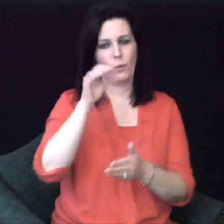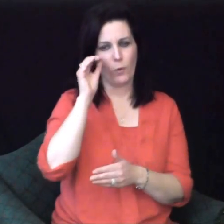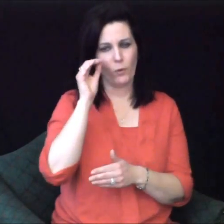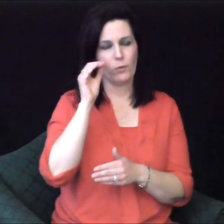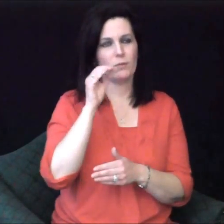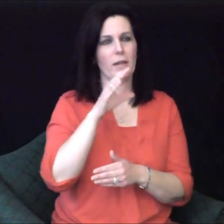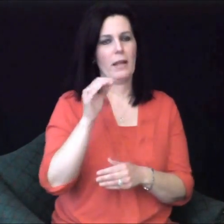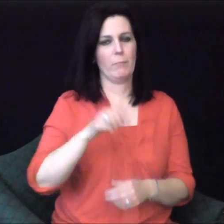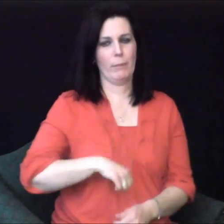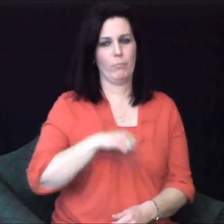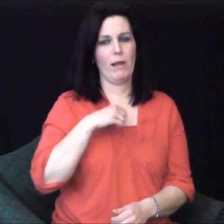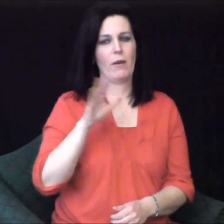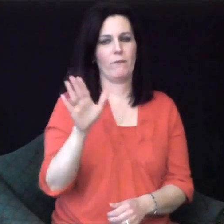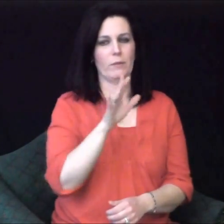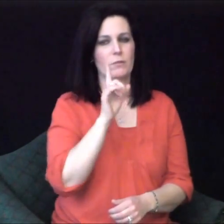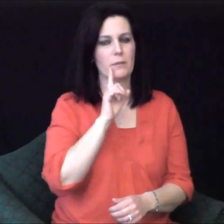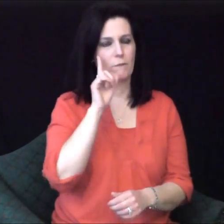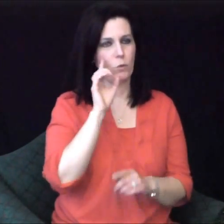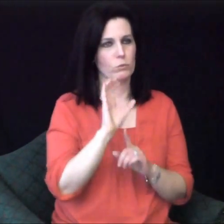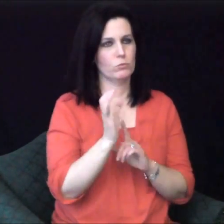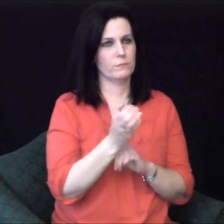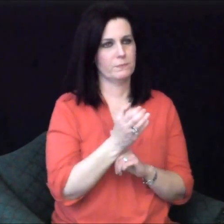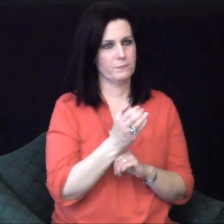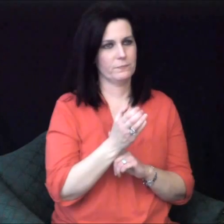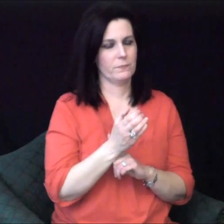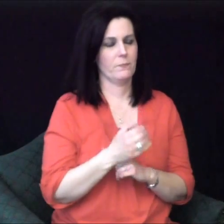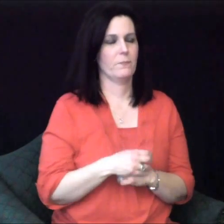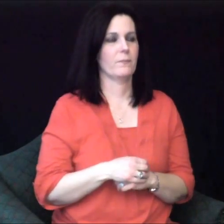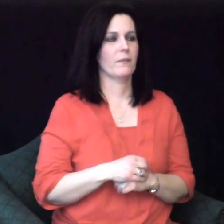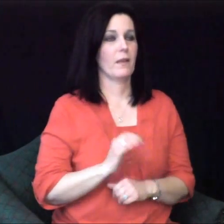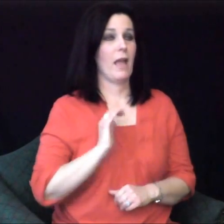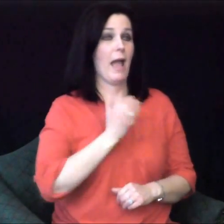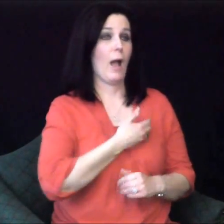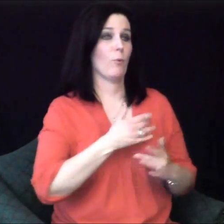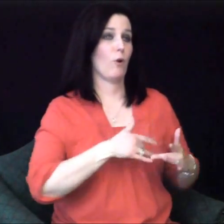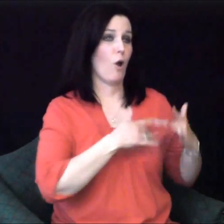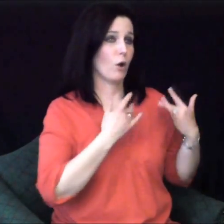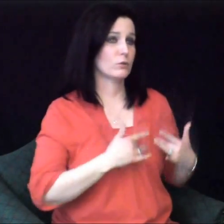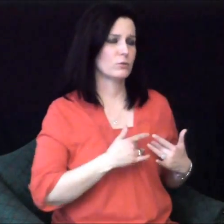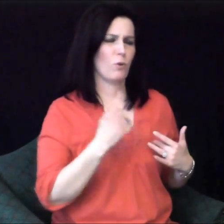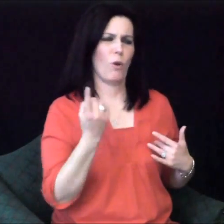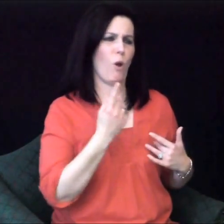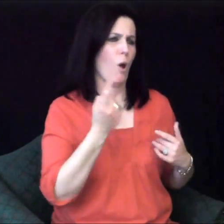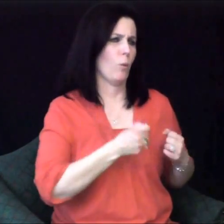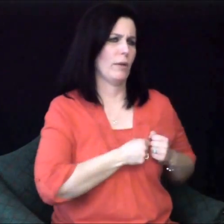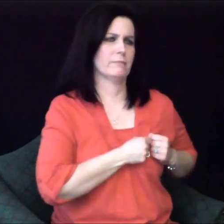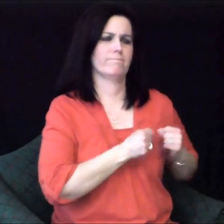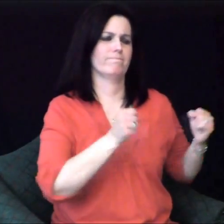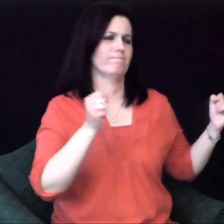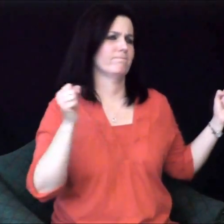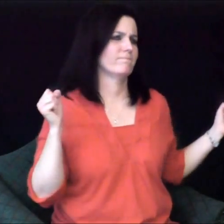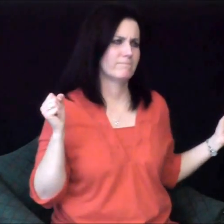kids learn and being proud of their deaf culture. Our hearts are always open,